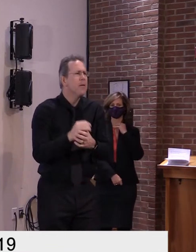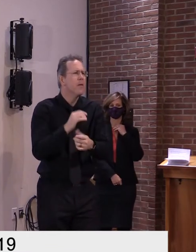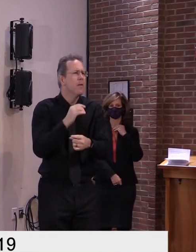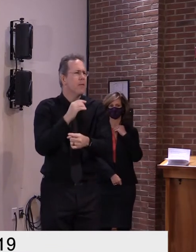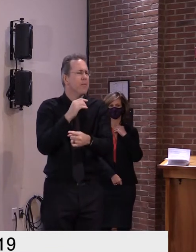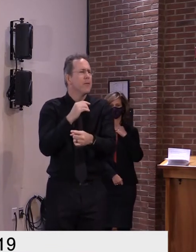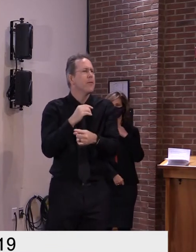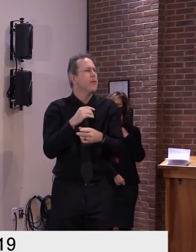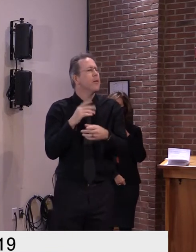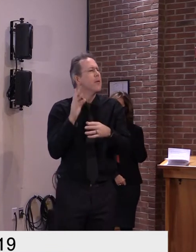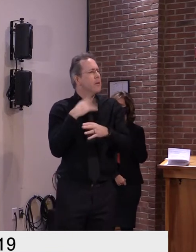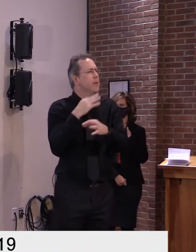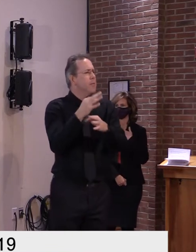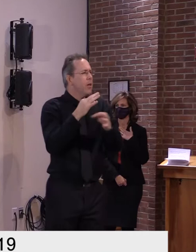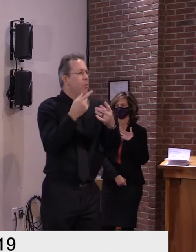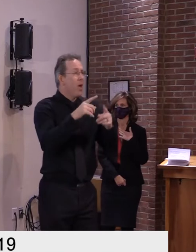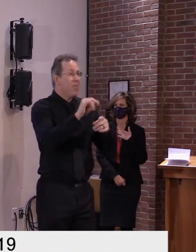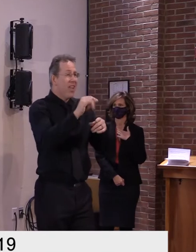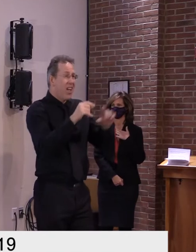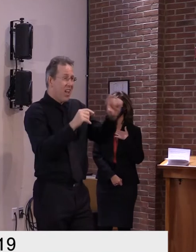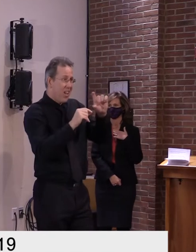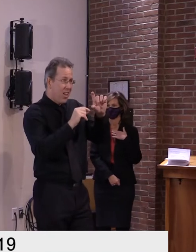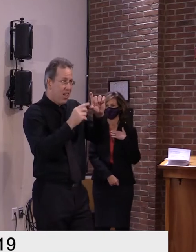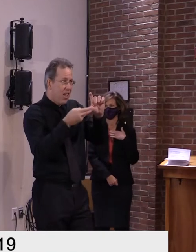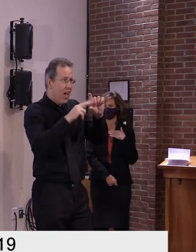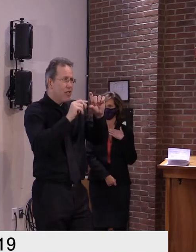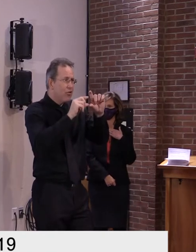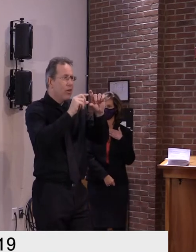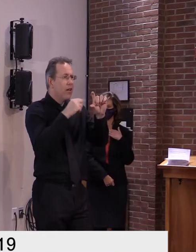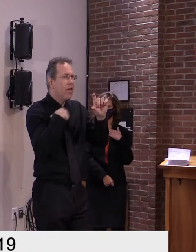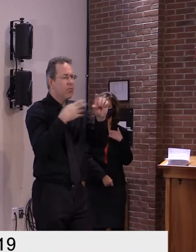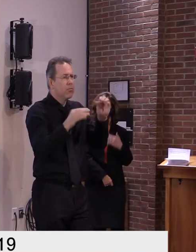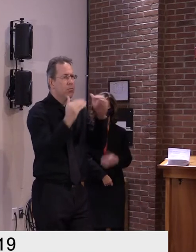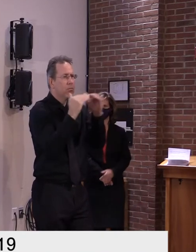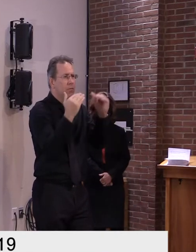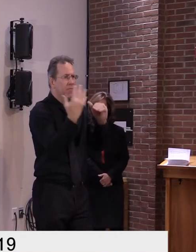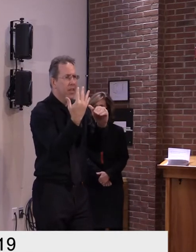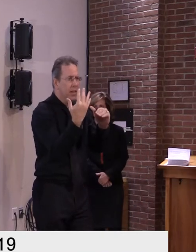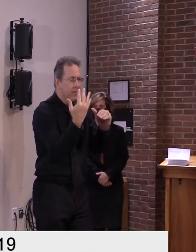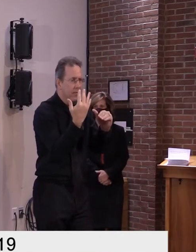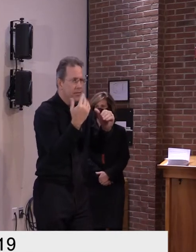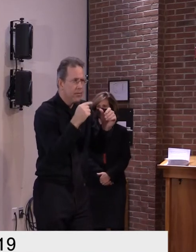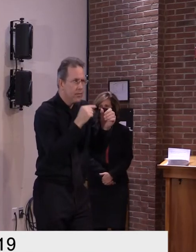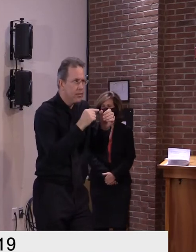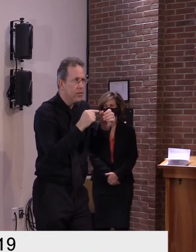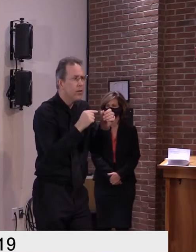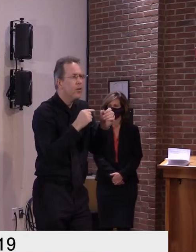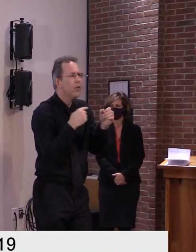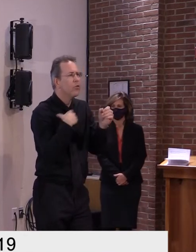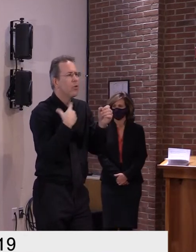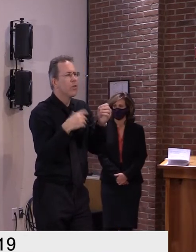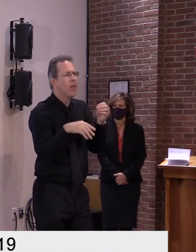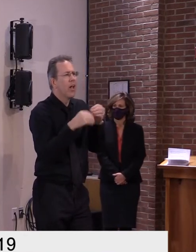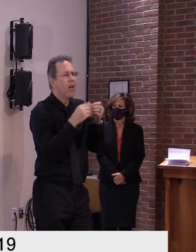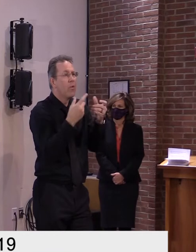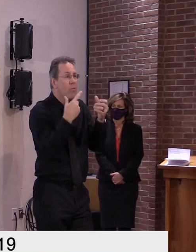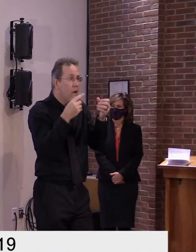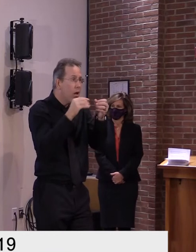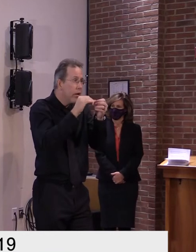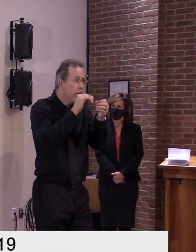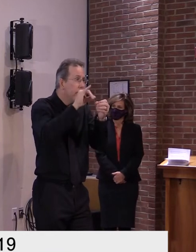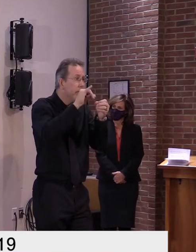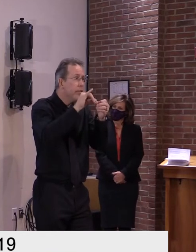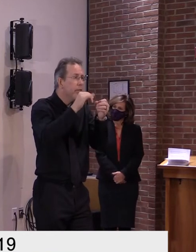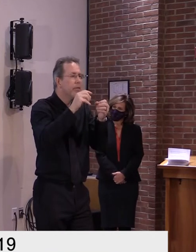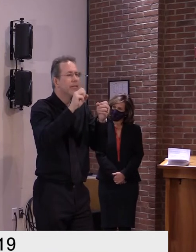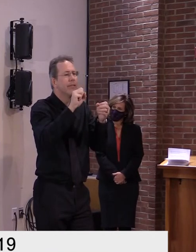meant to have about 5 doses in it. Once you put the saline and dilute out the material in the vial.